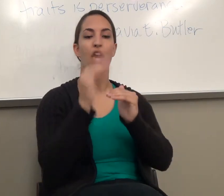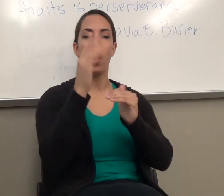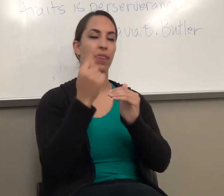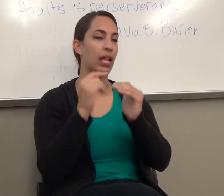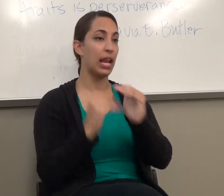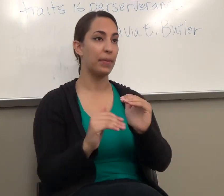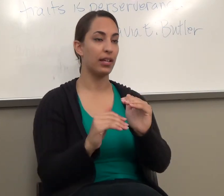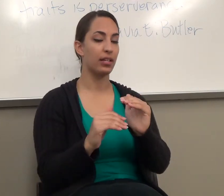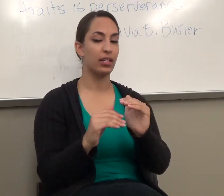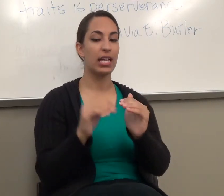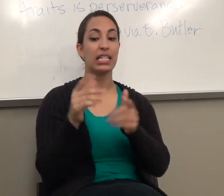So it,